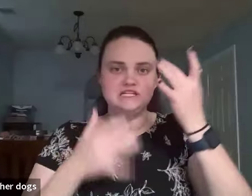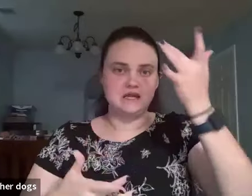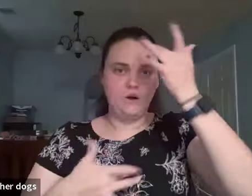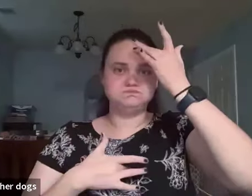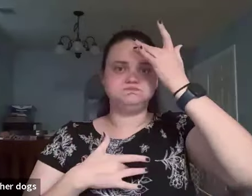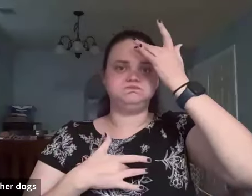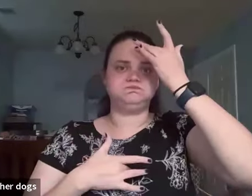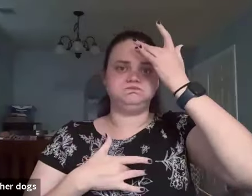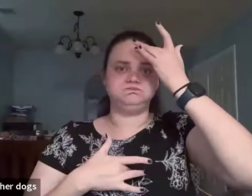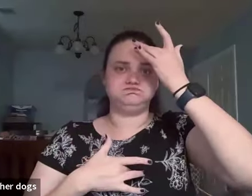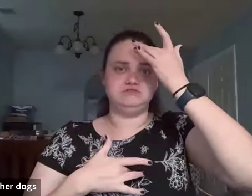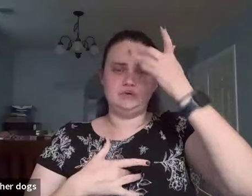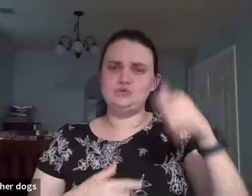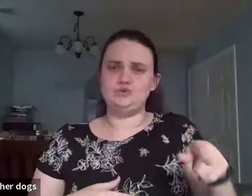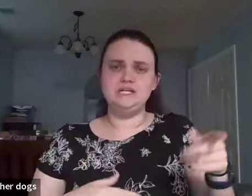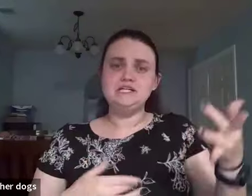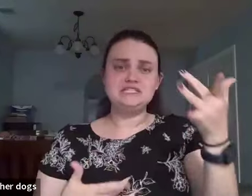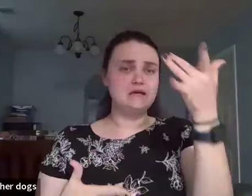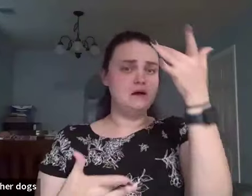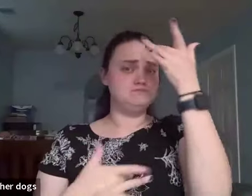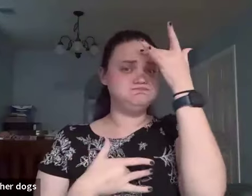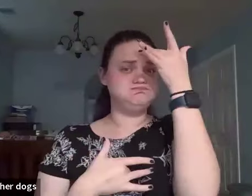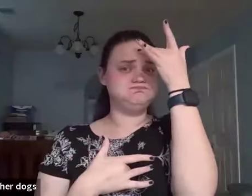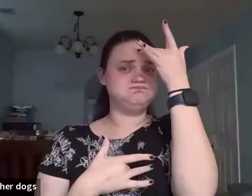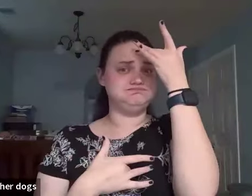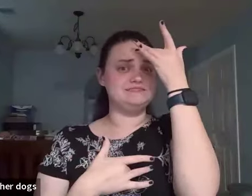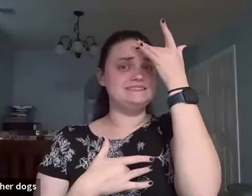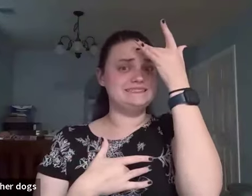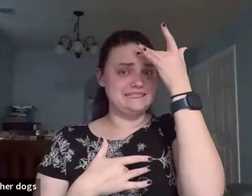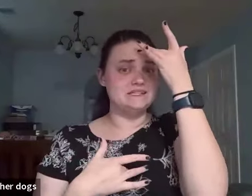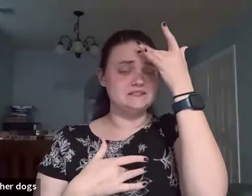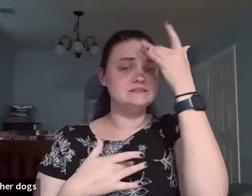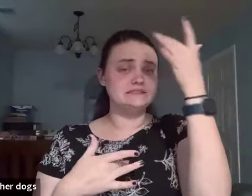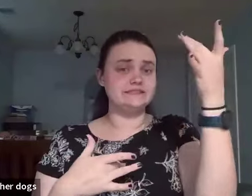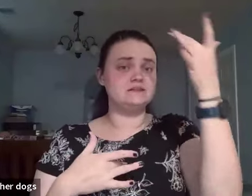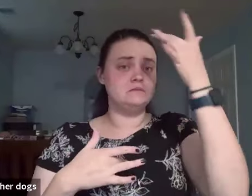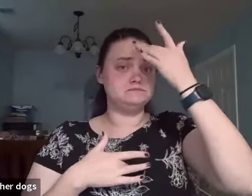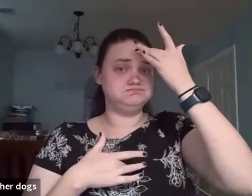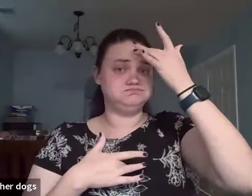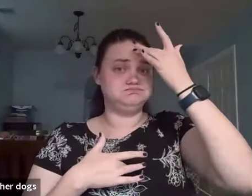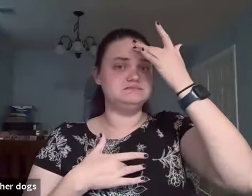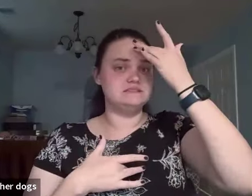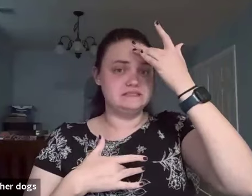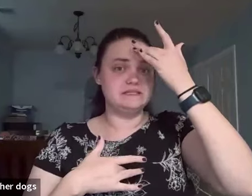cheeks like, ooh, she's sick, sick,